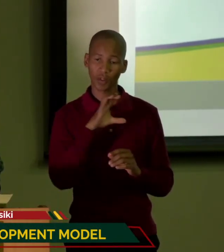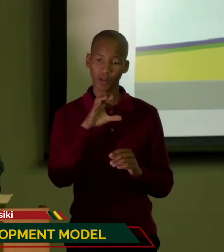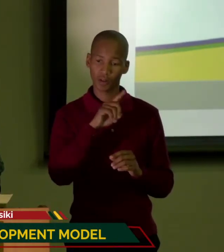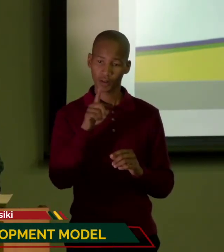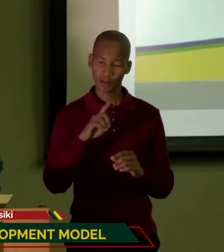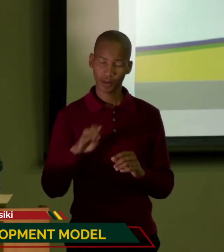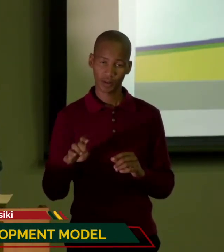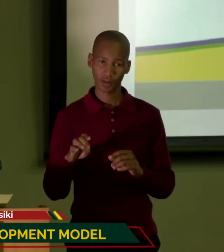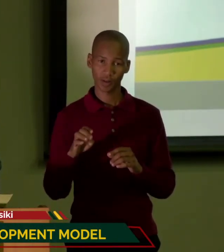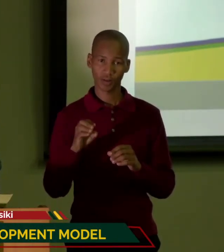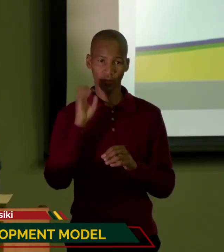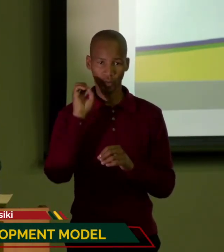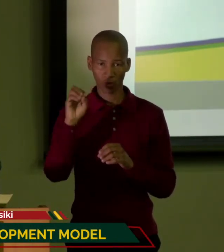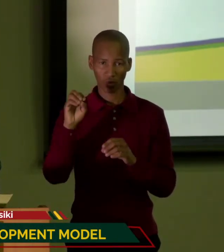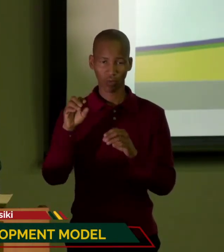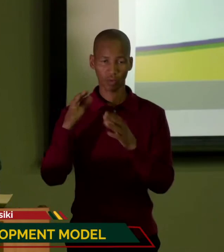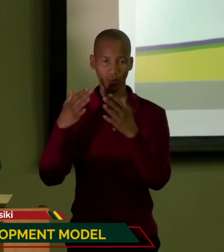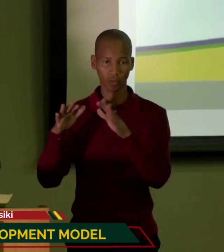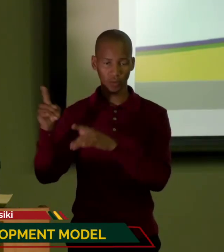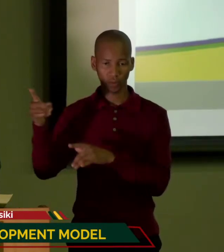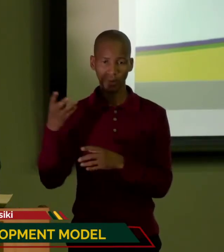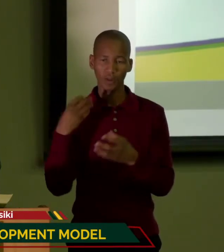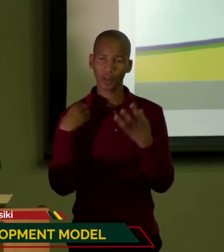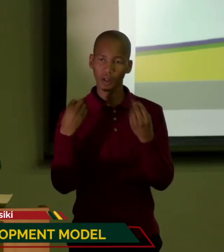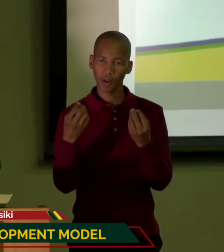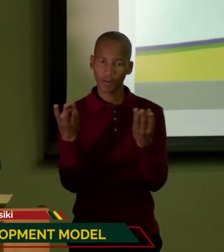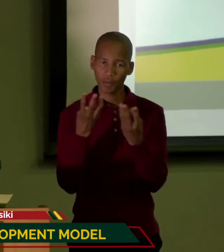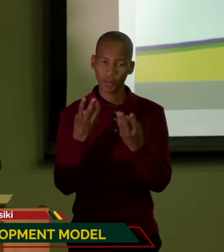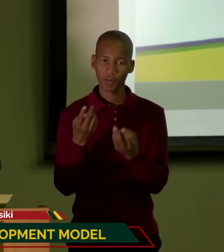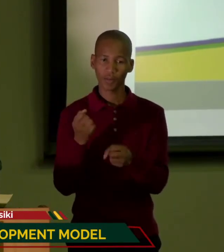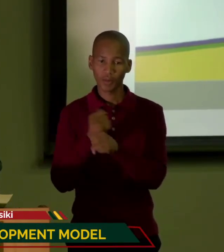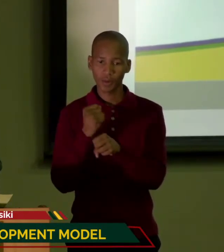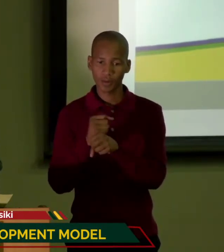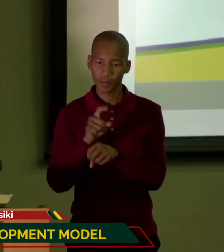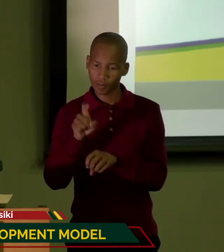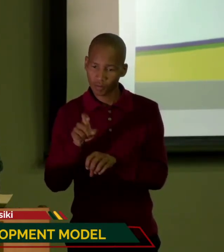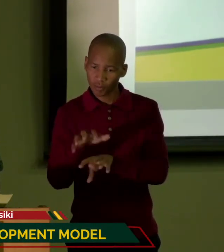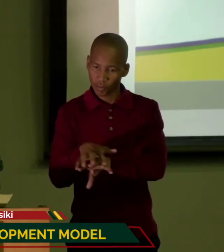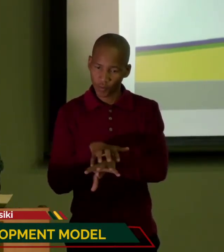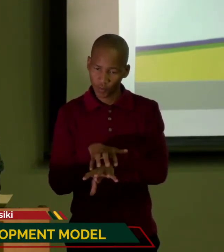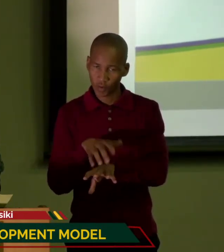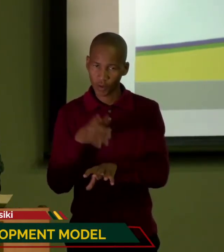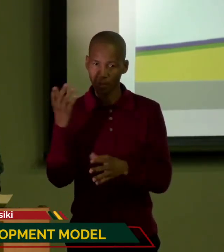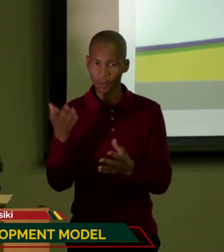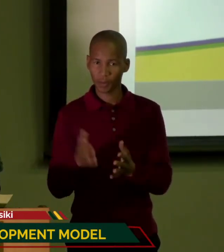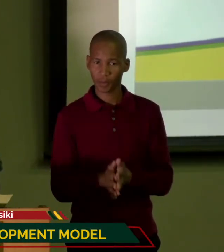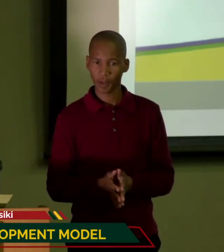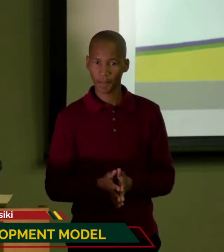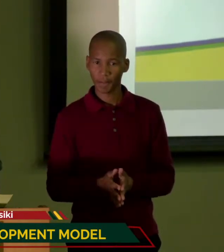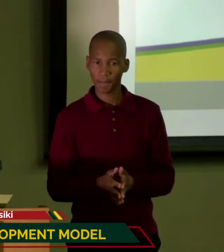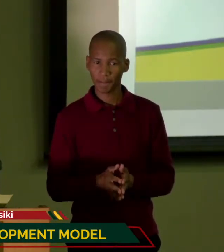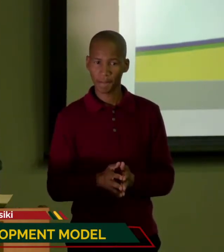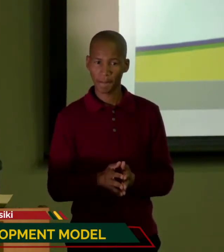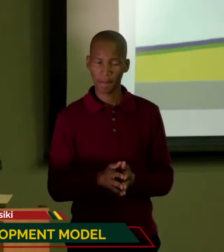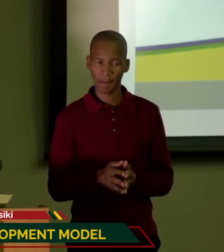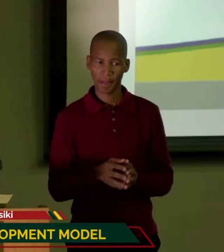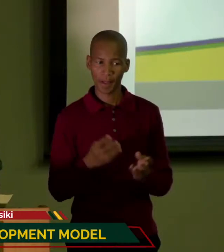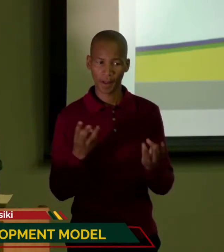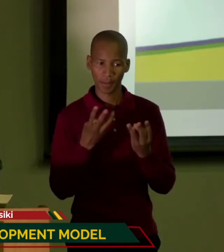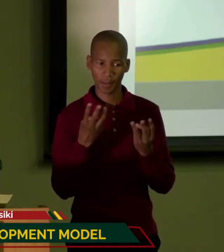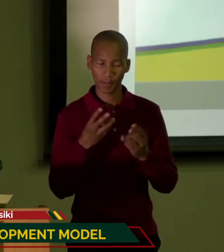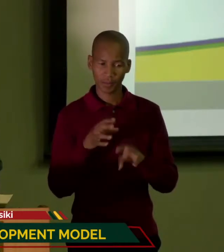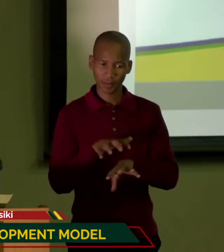for agro processing. Sinama farmer aid. Apa, alim, lima kancinci.